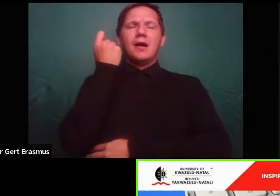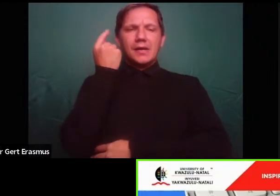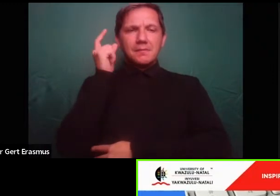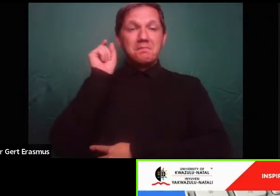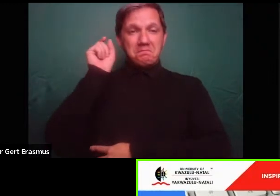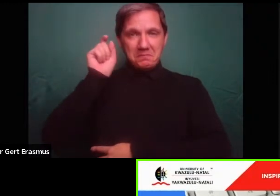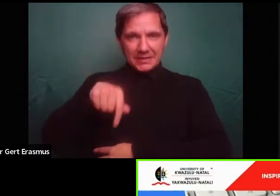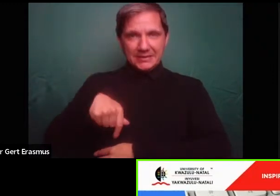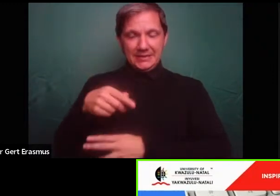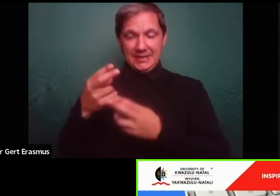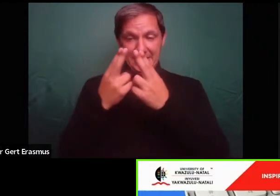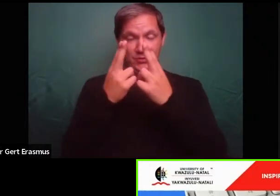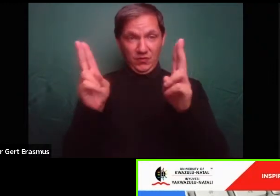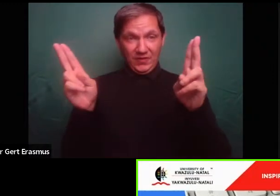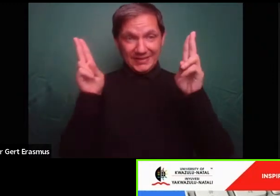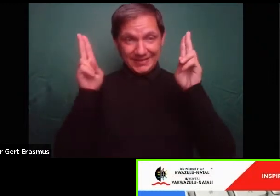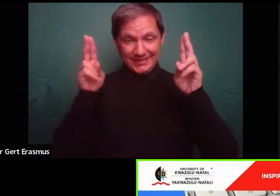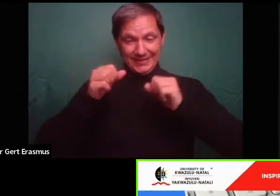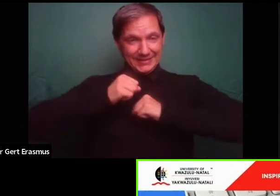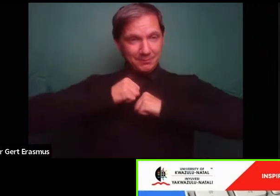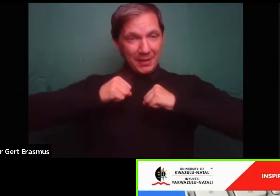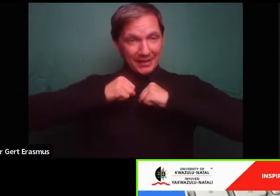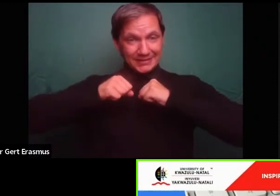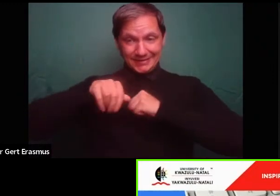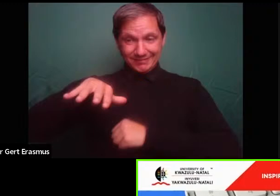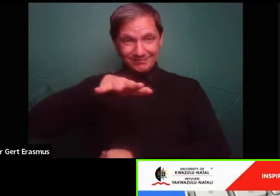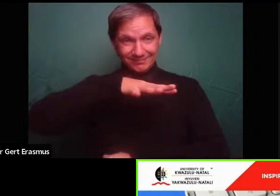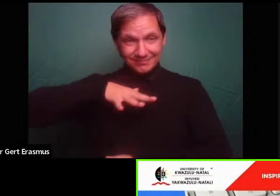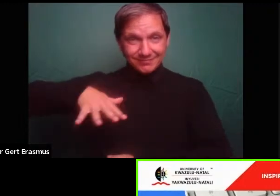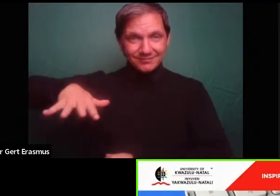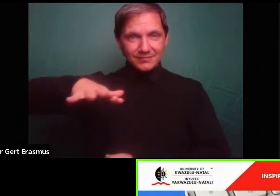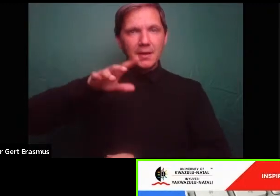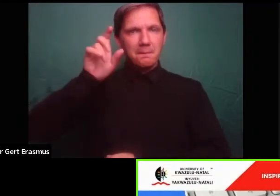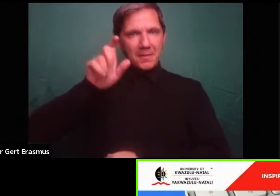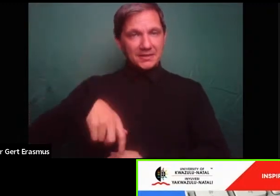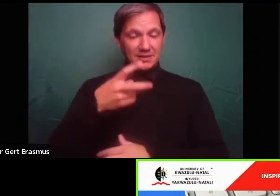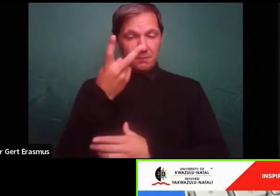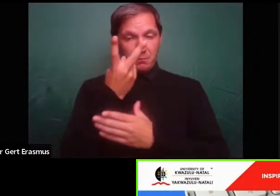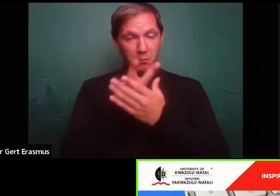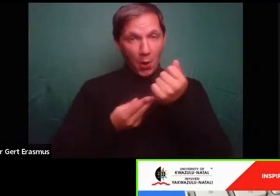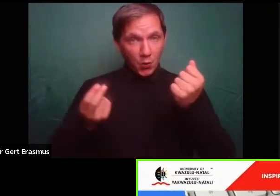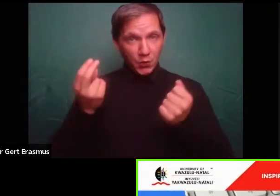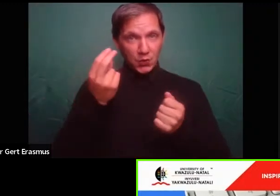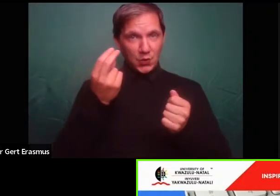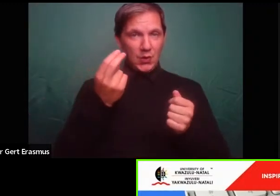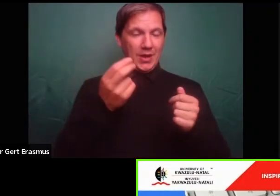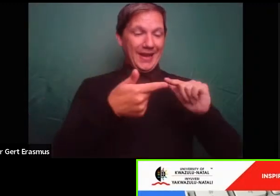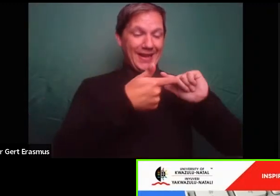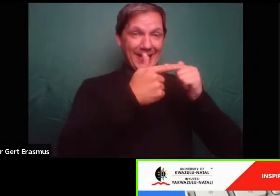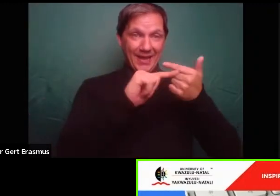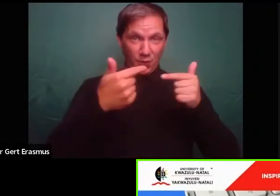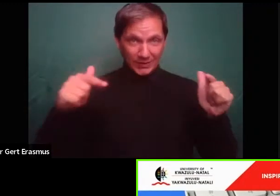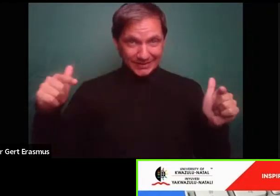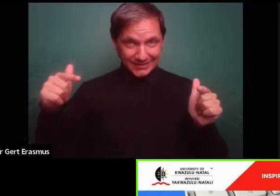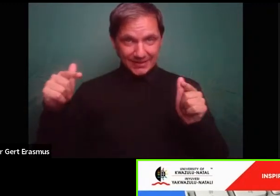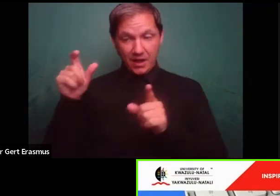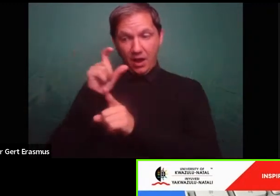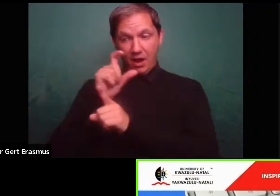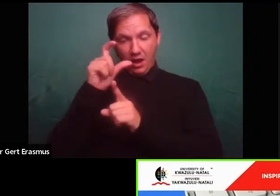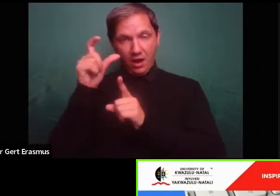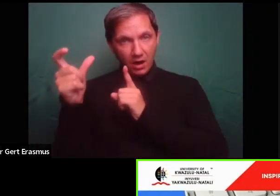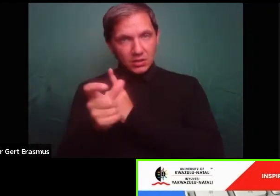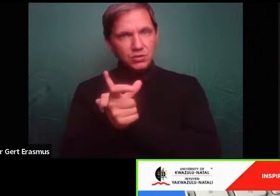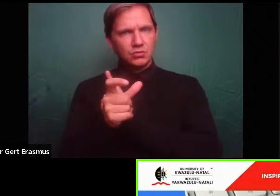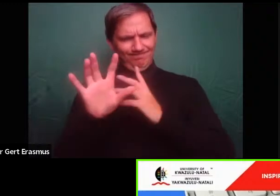a linguistic and culturally conducive space